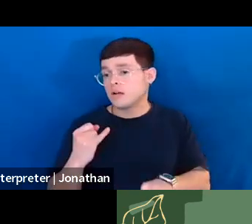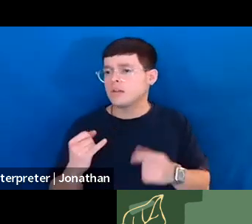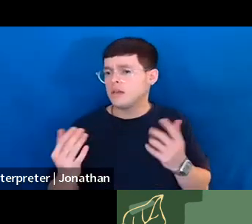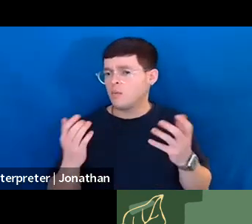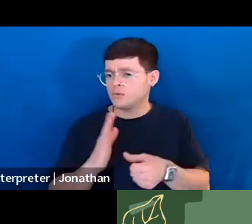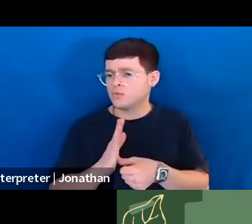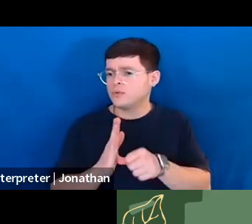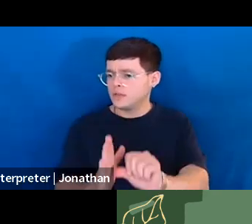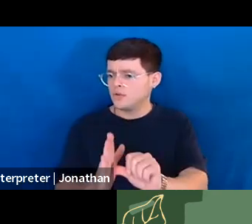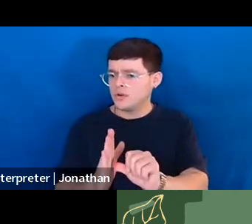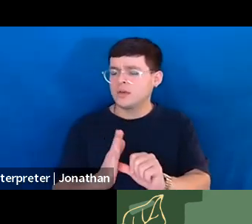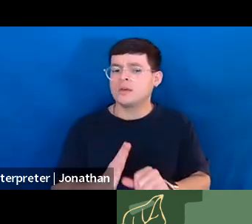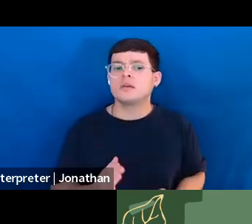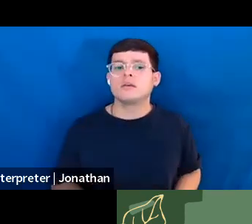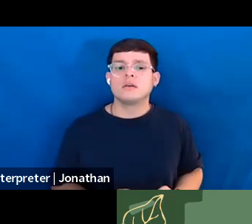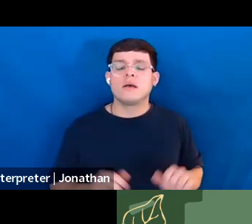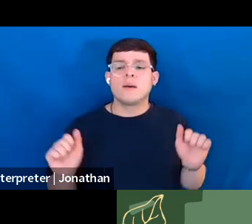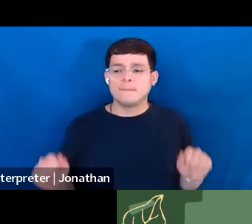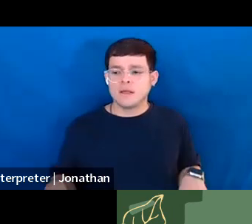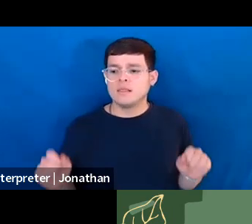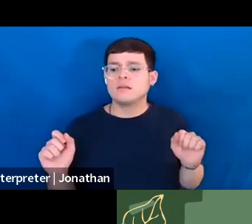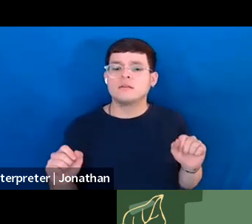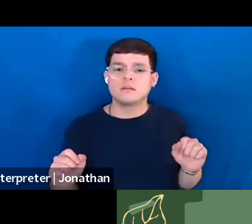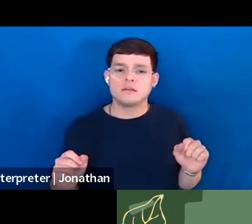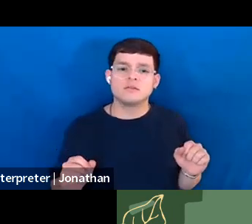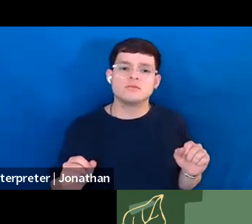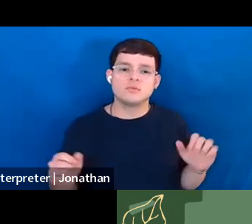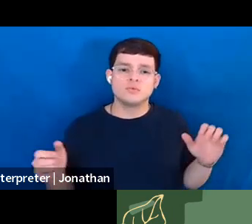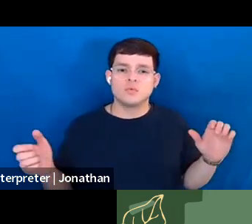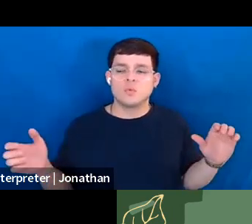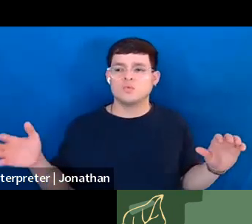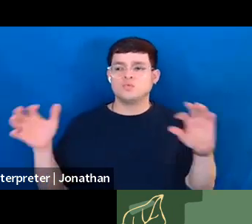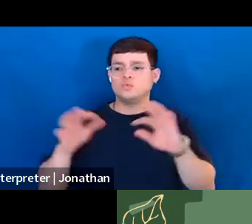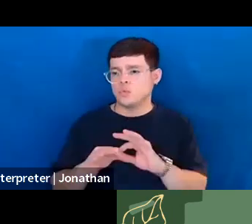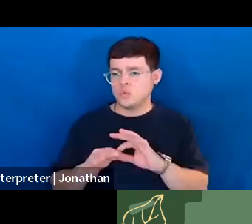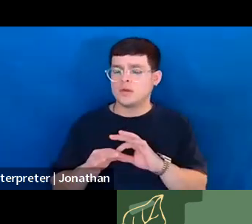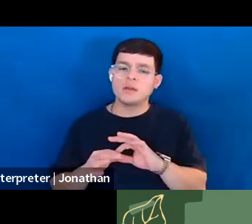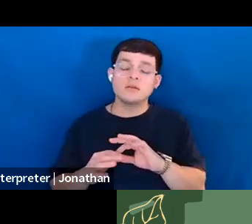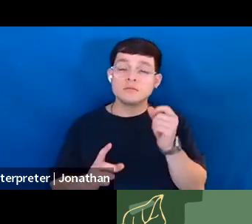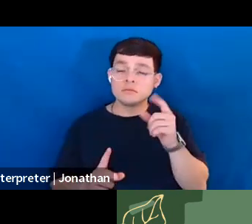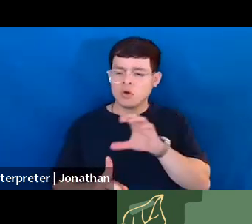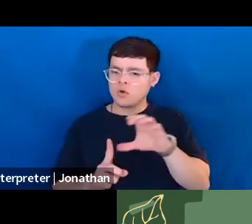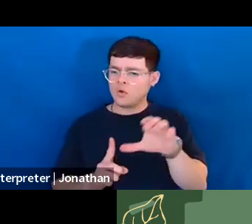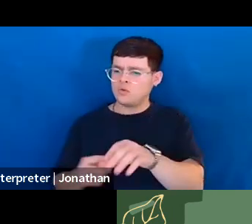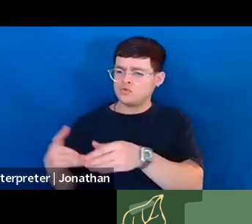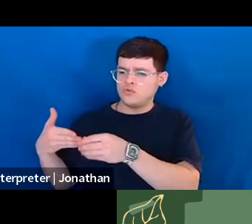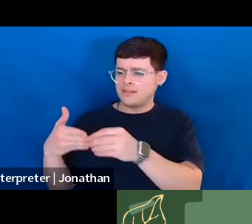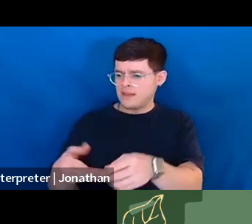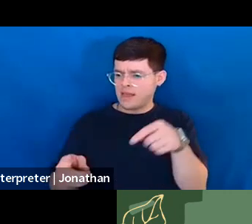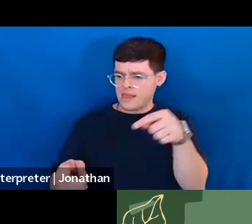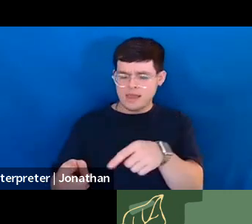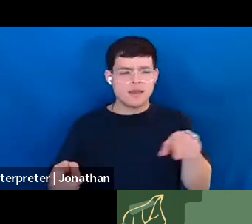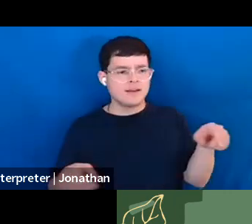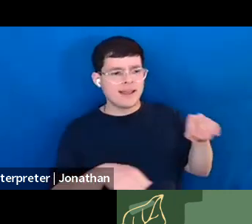reiterate the ability to join, perhaps as a cultural guide, the